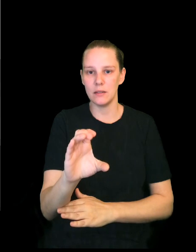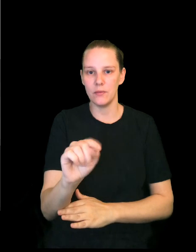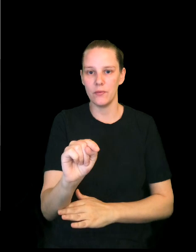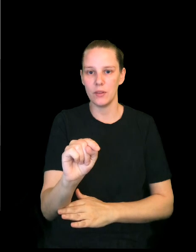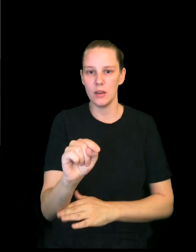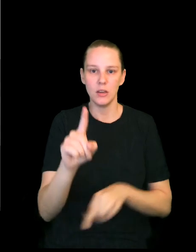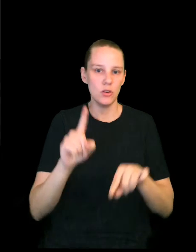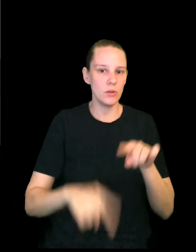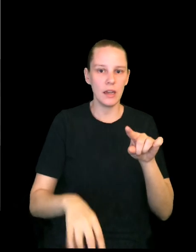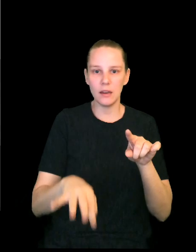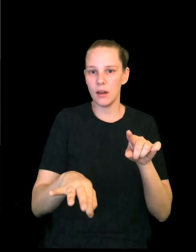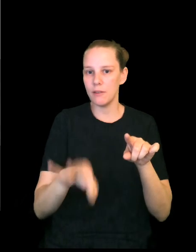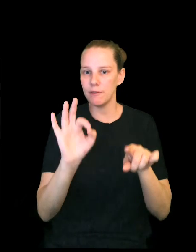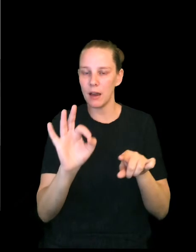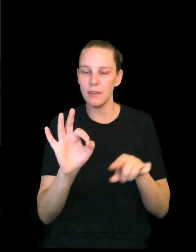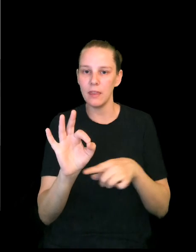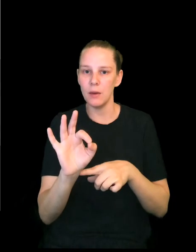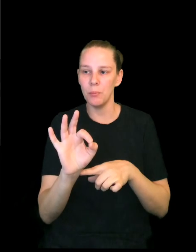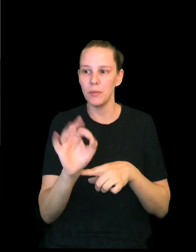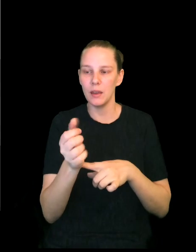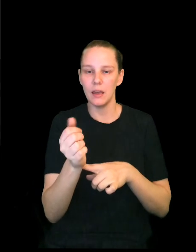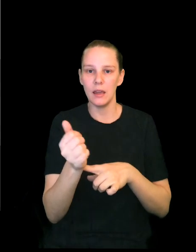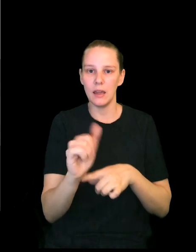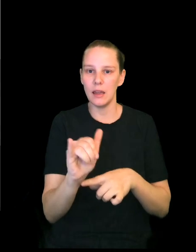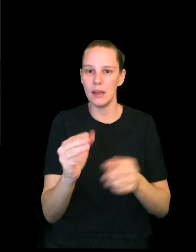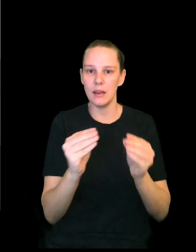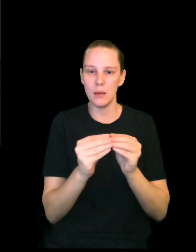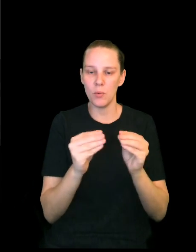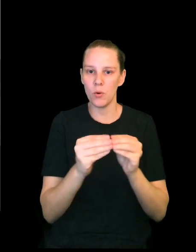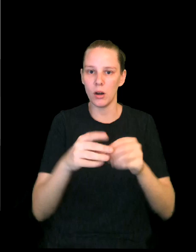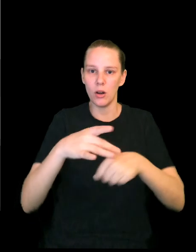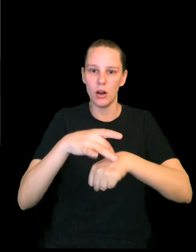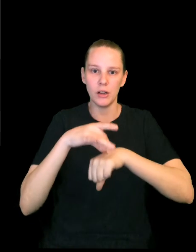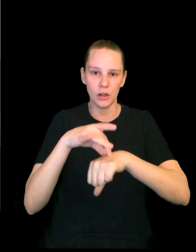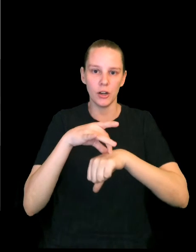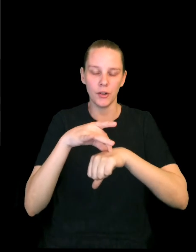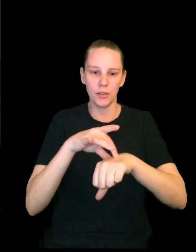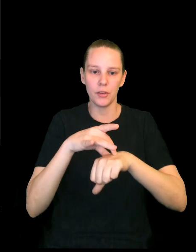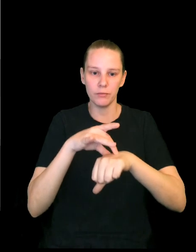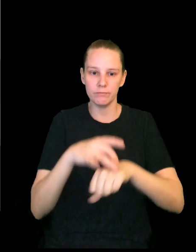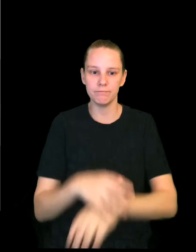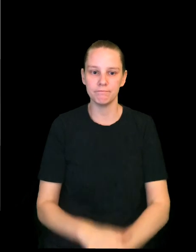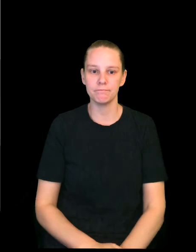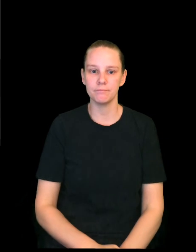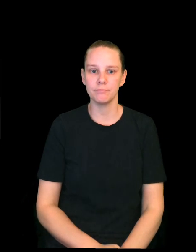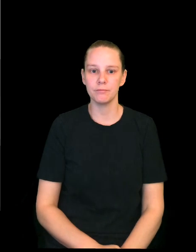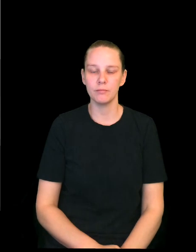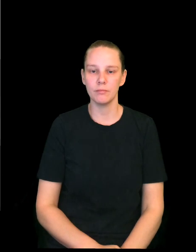extinct. You cannot find them anymore on Earth.